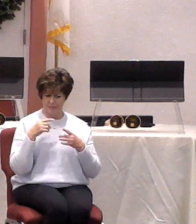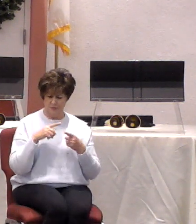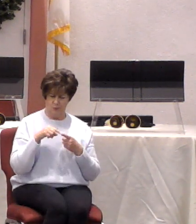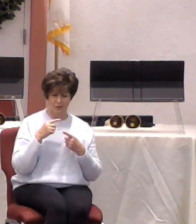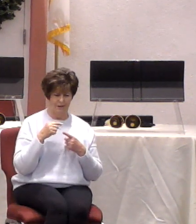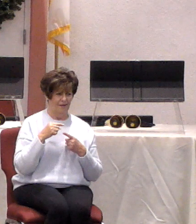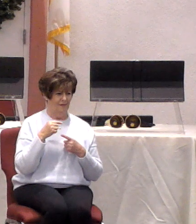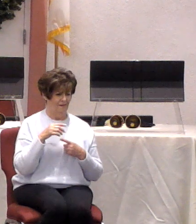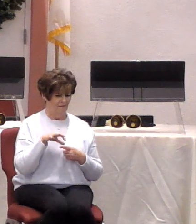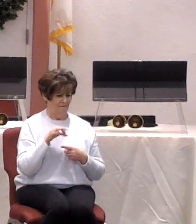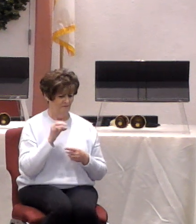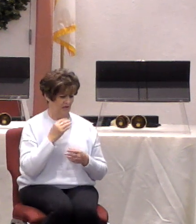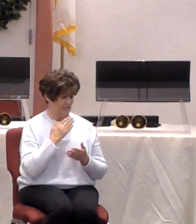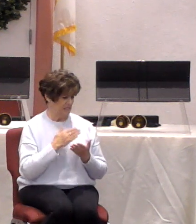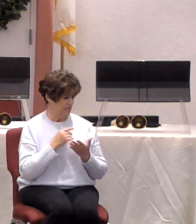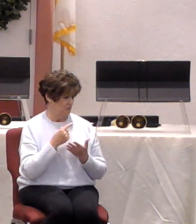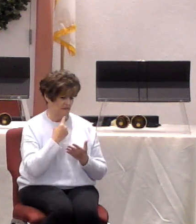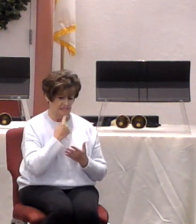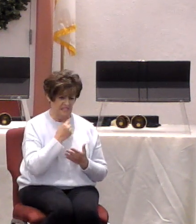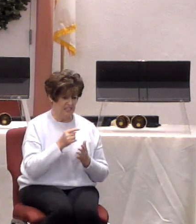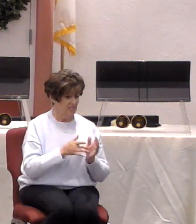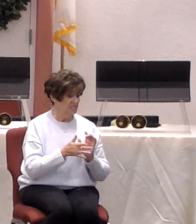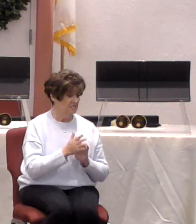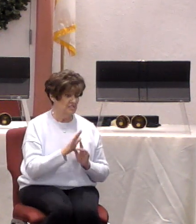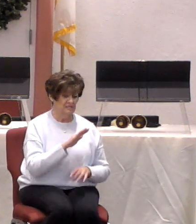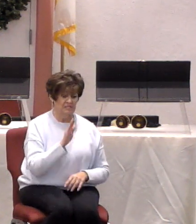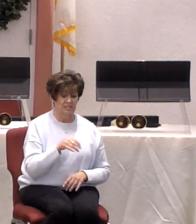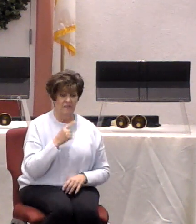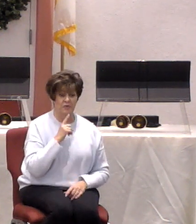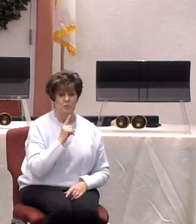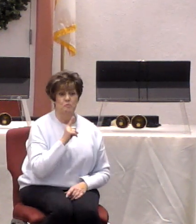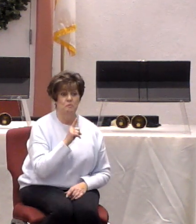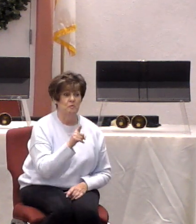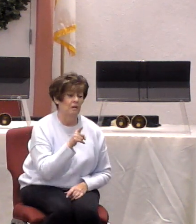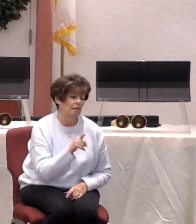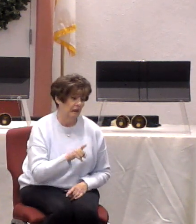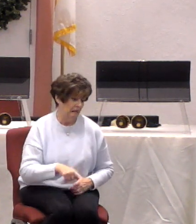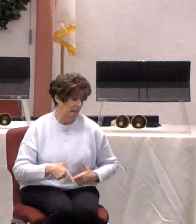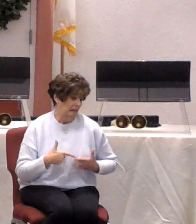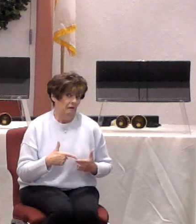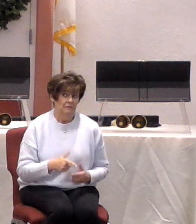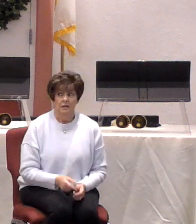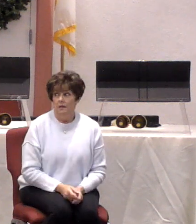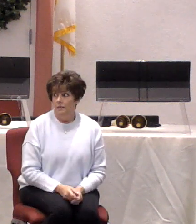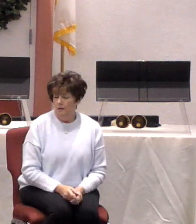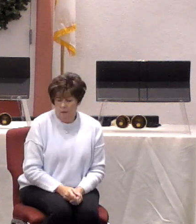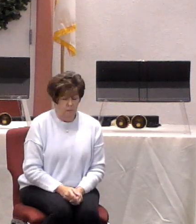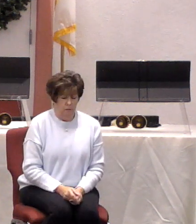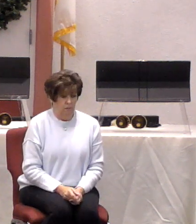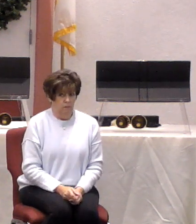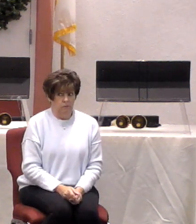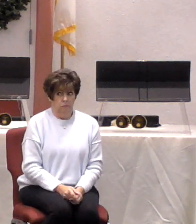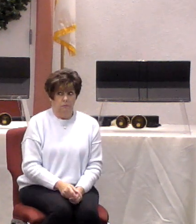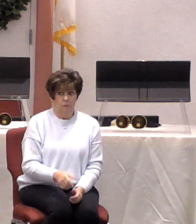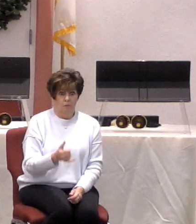say, well, Jesus never really existed. He's like so many other myths our world has invented. They're